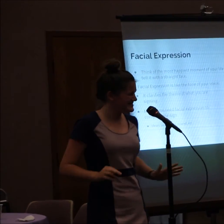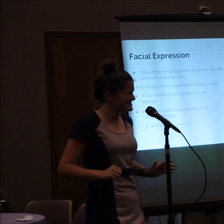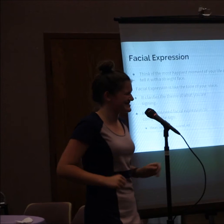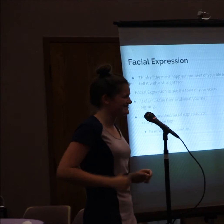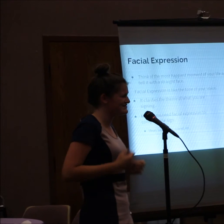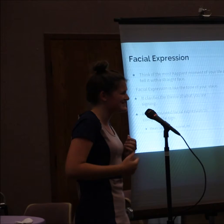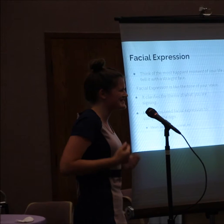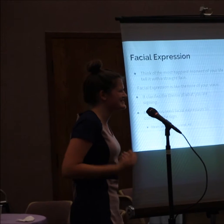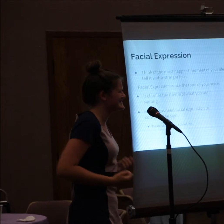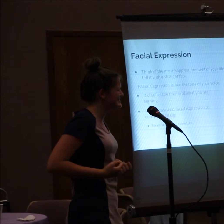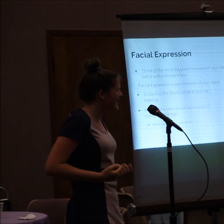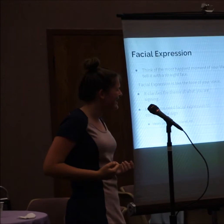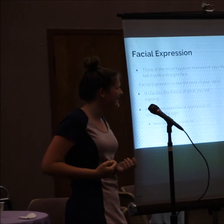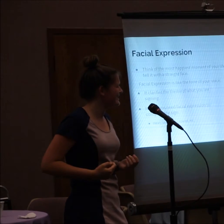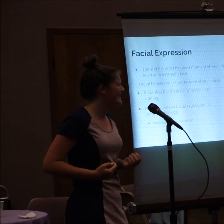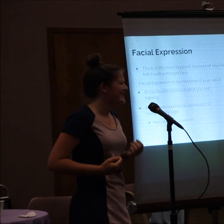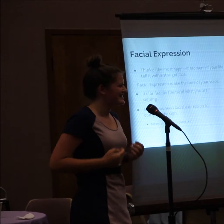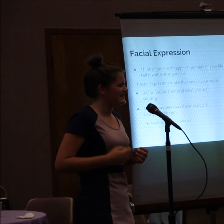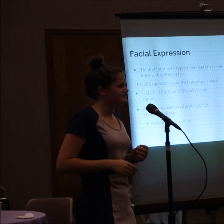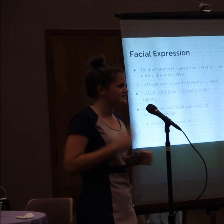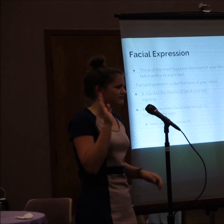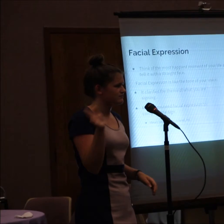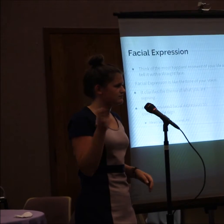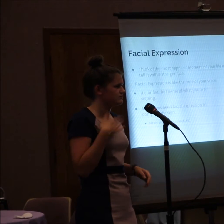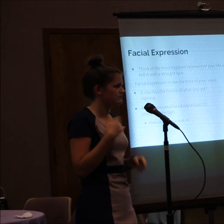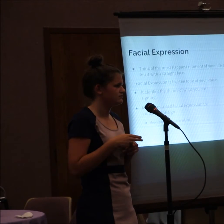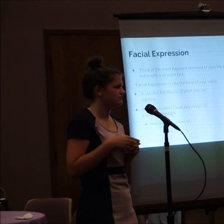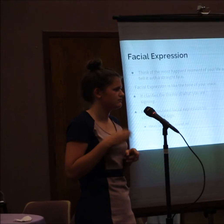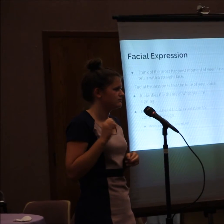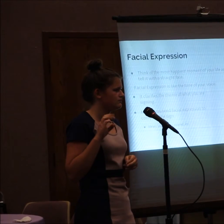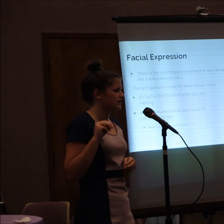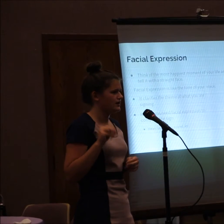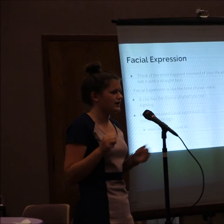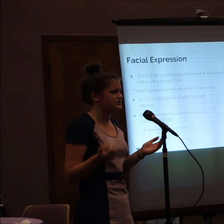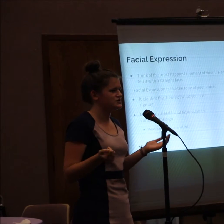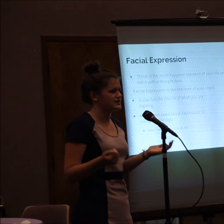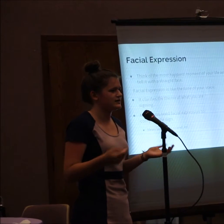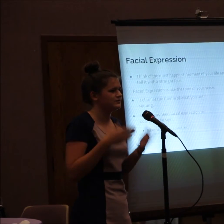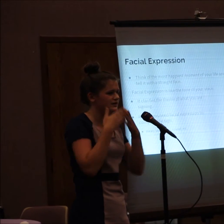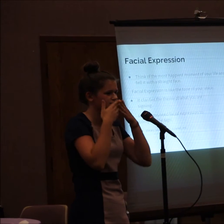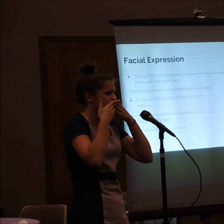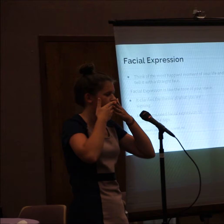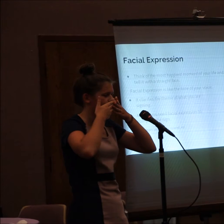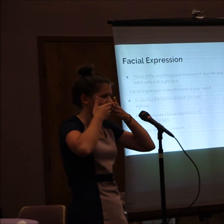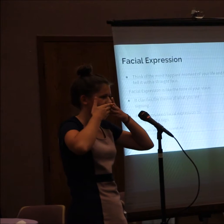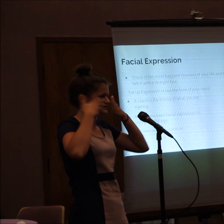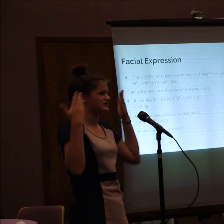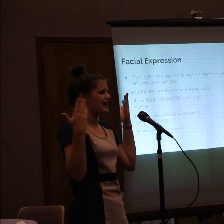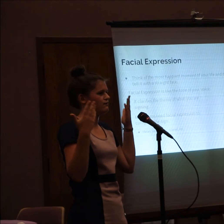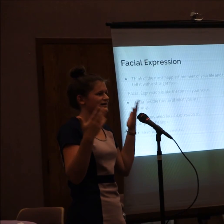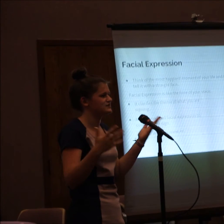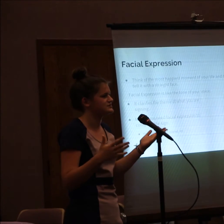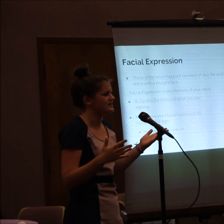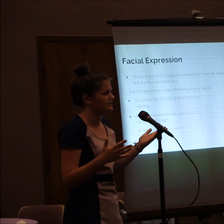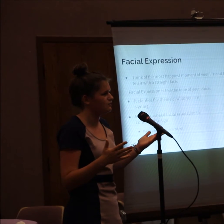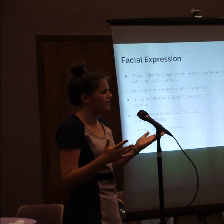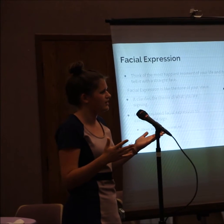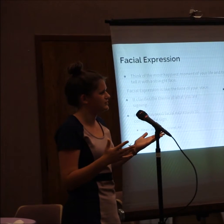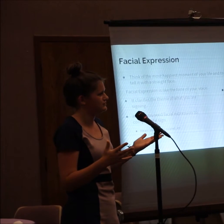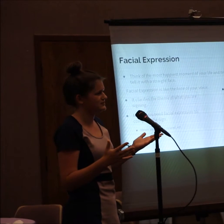this, I'm the best at sign, and then I was just like, and I just like really all facial expression out, and my teacher was like, what are you